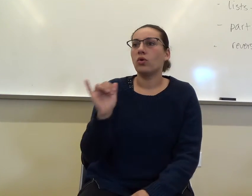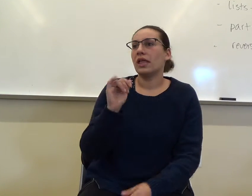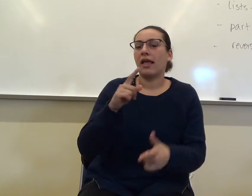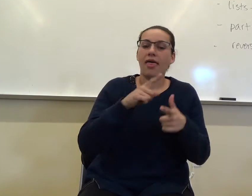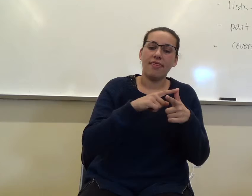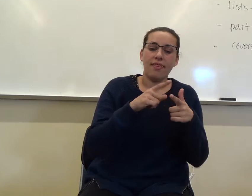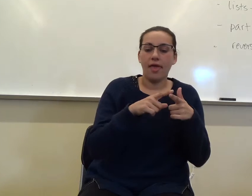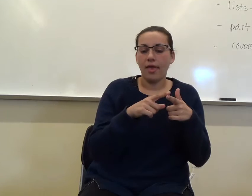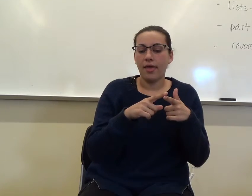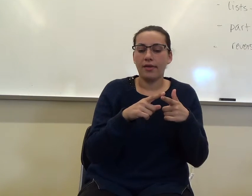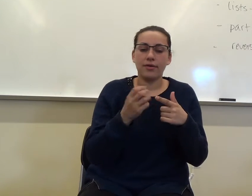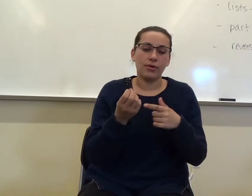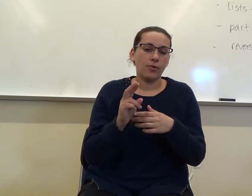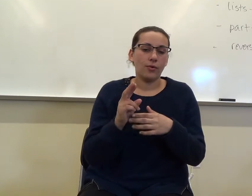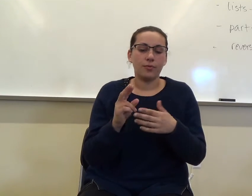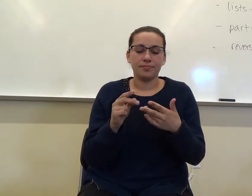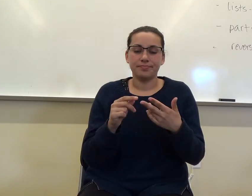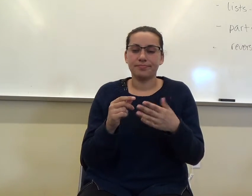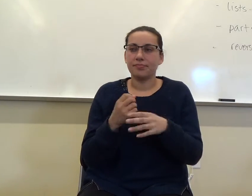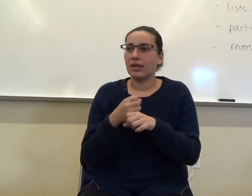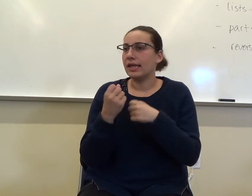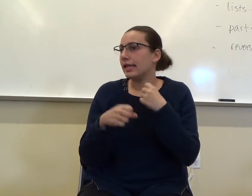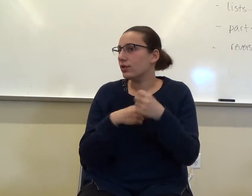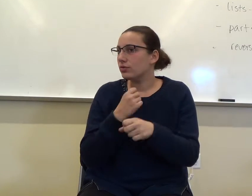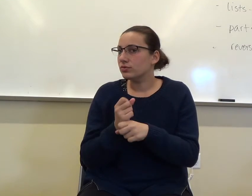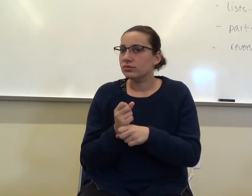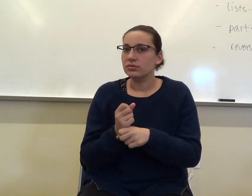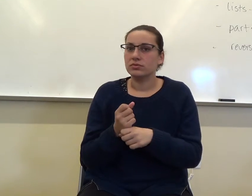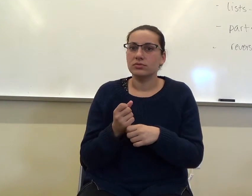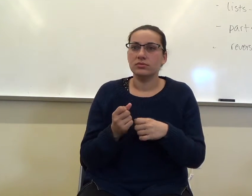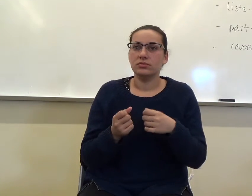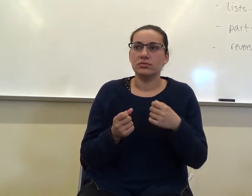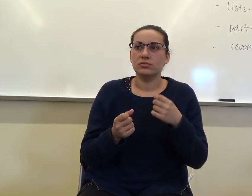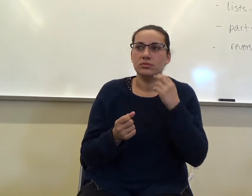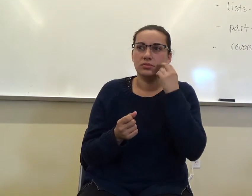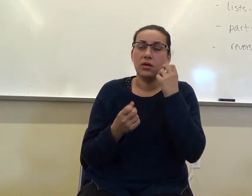years. We did, a lot of people, it was really good on that,